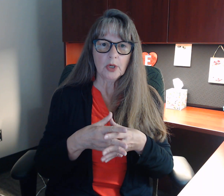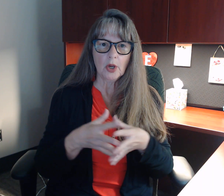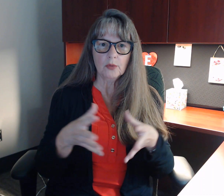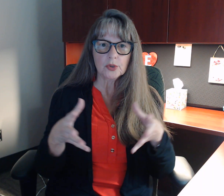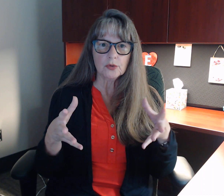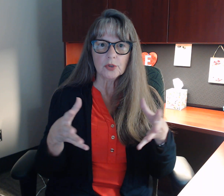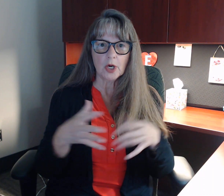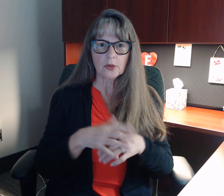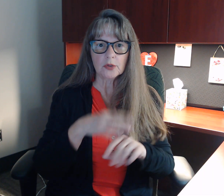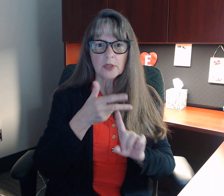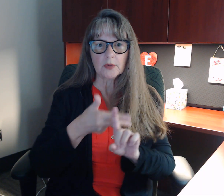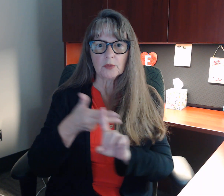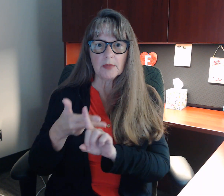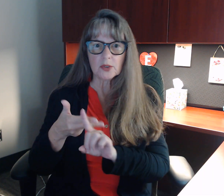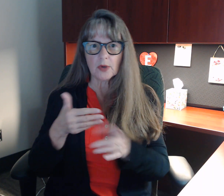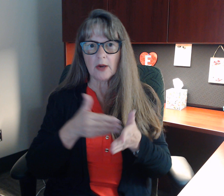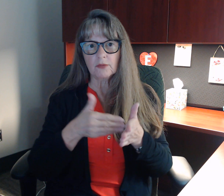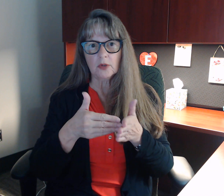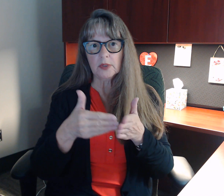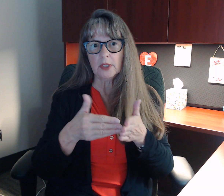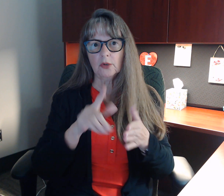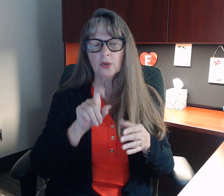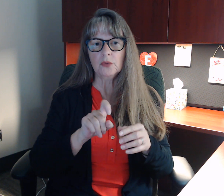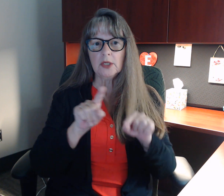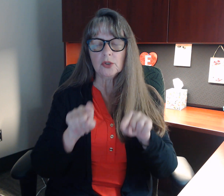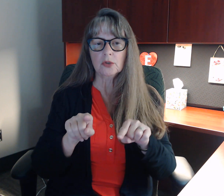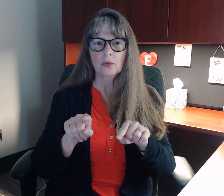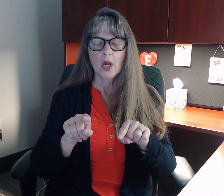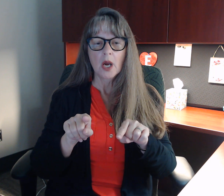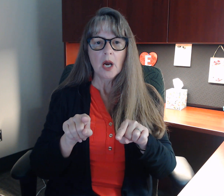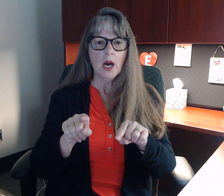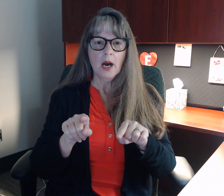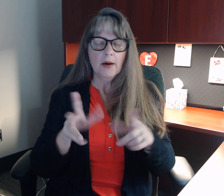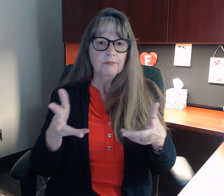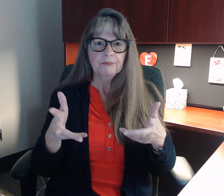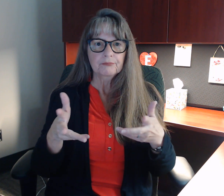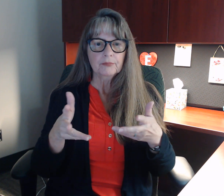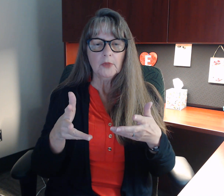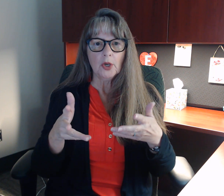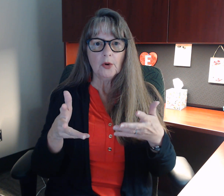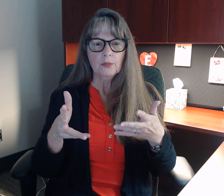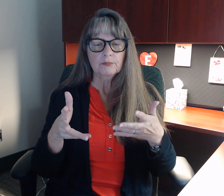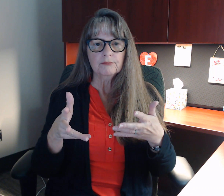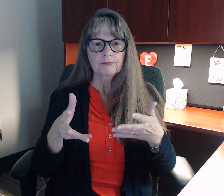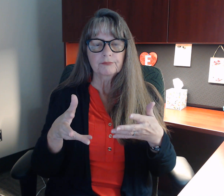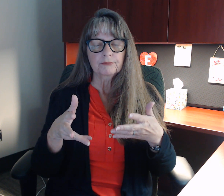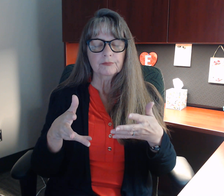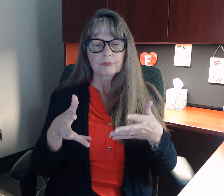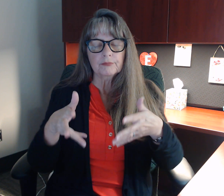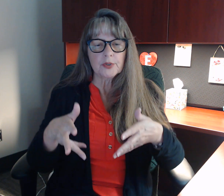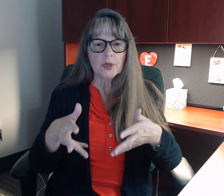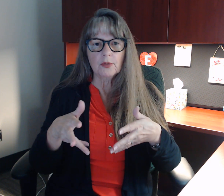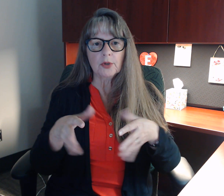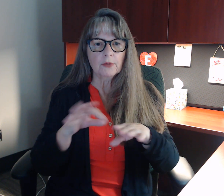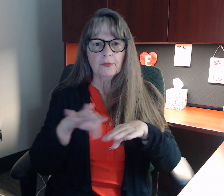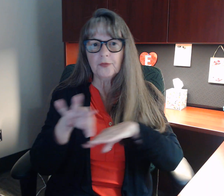go to the doctor? It's every 3 months, or how frequently, or you need to, um, you know, soak your feet.